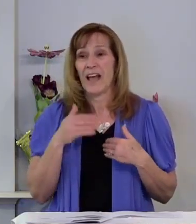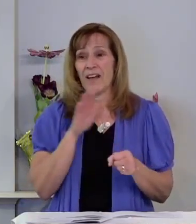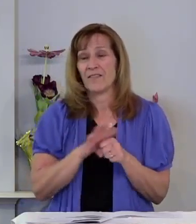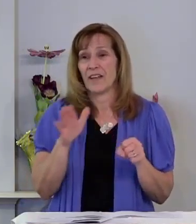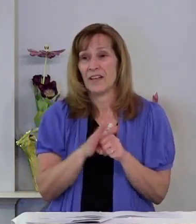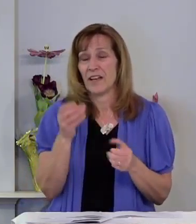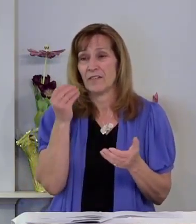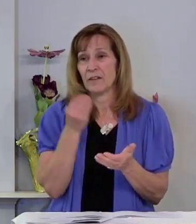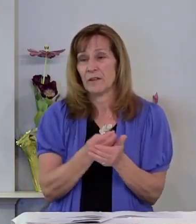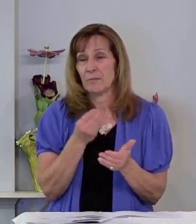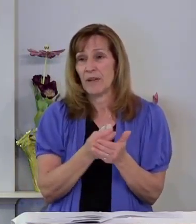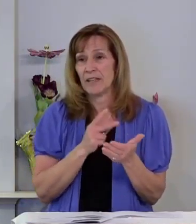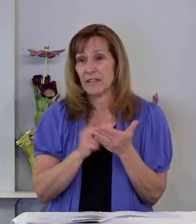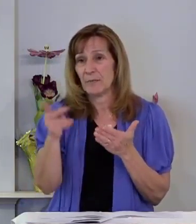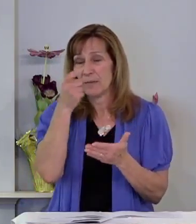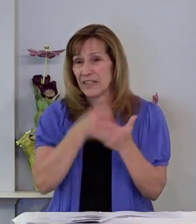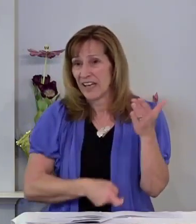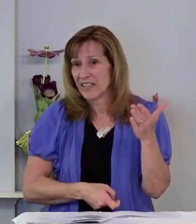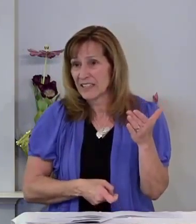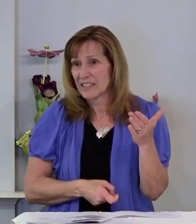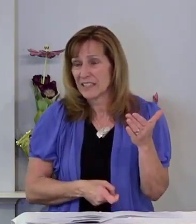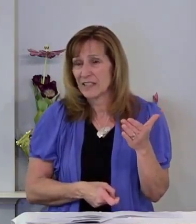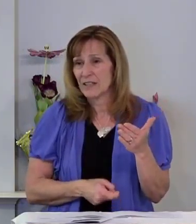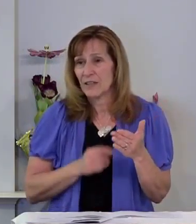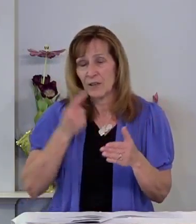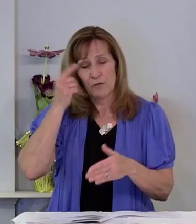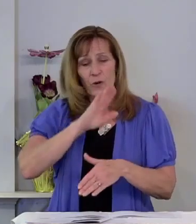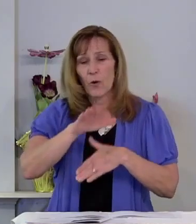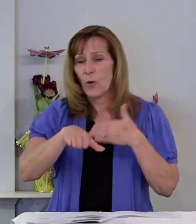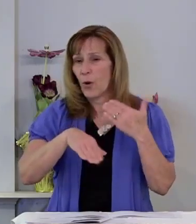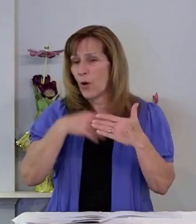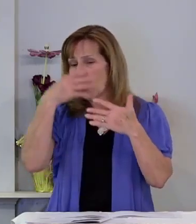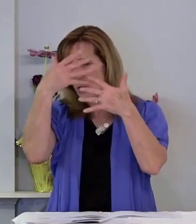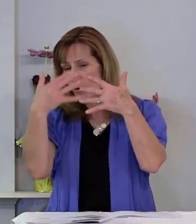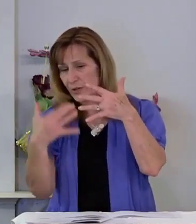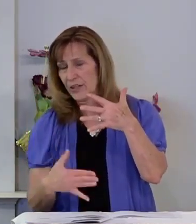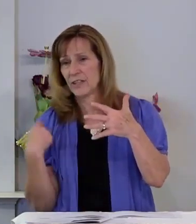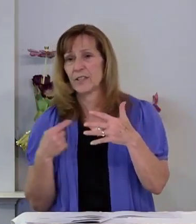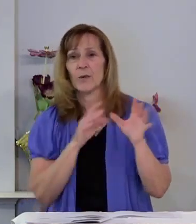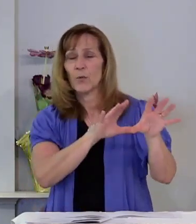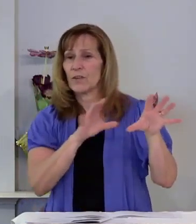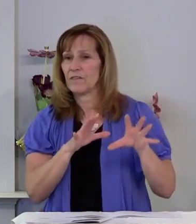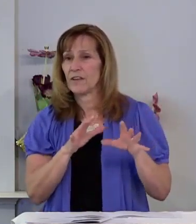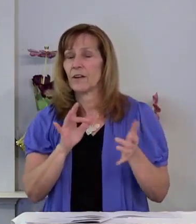Who's walking down the street with a gun? Who might walk in through that door?